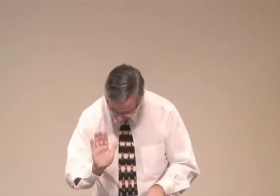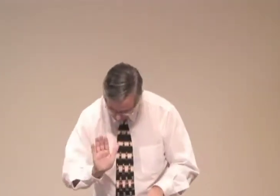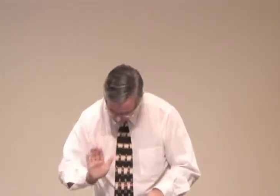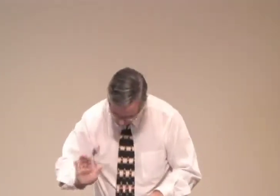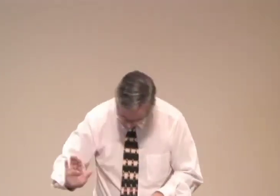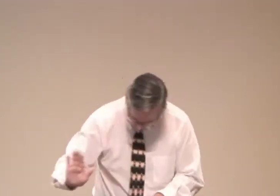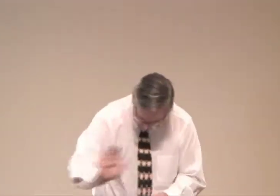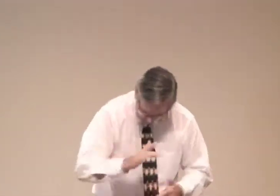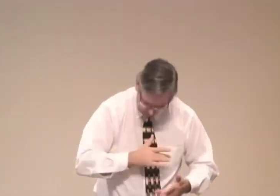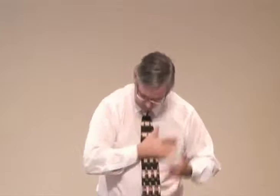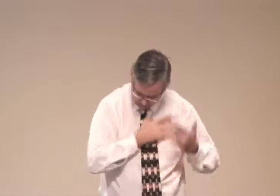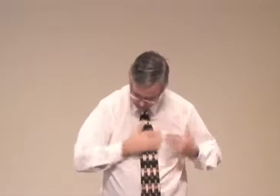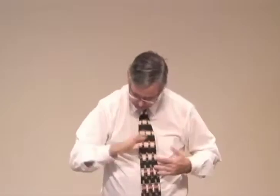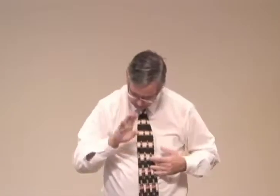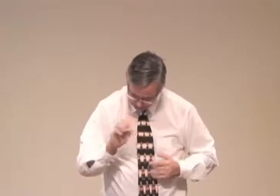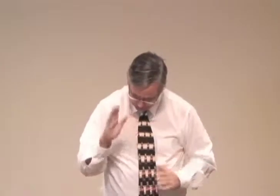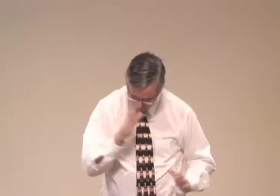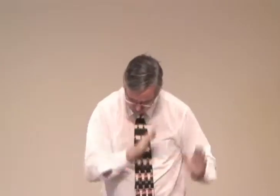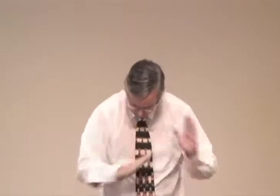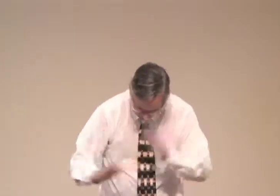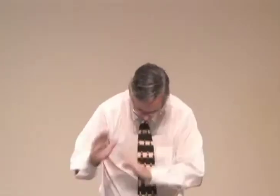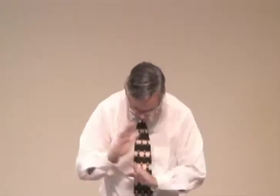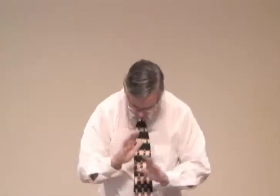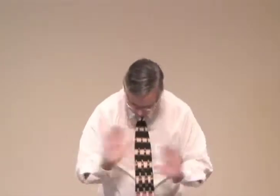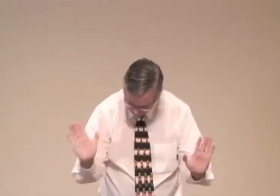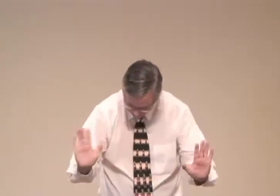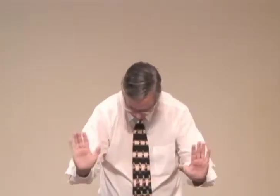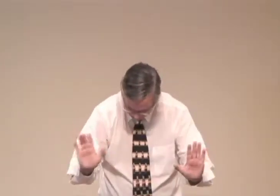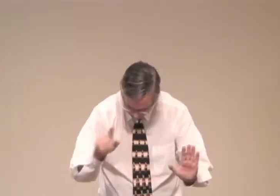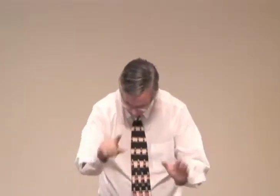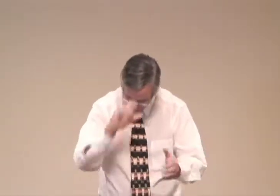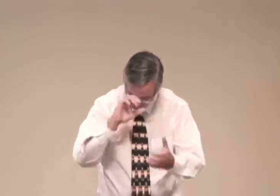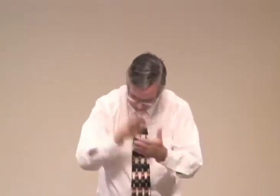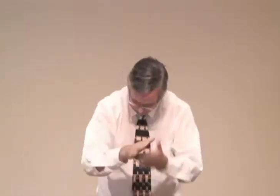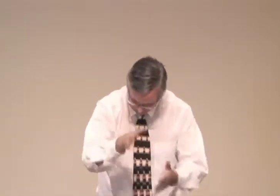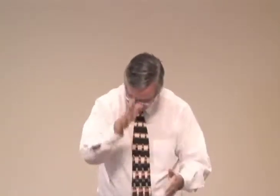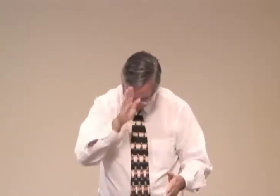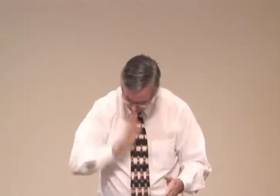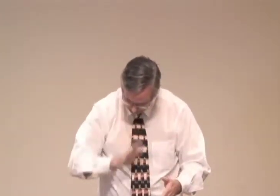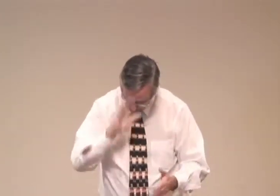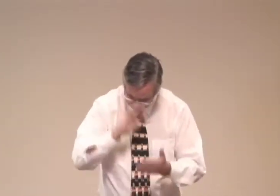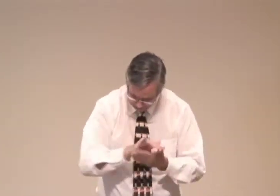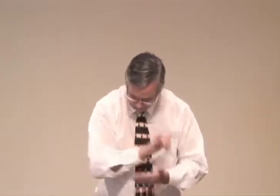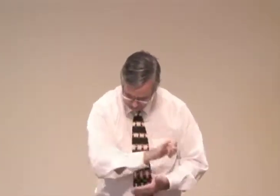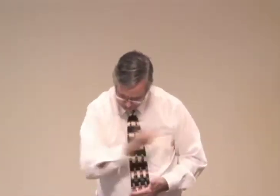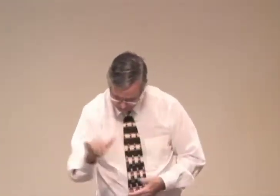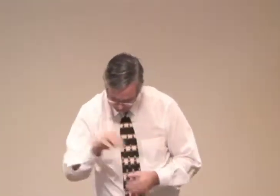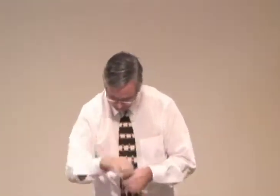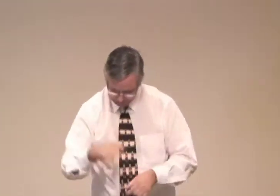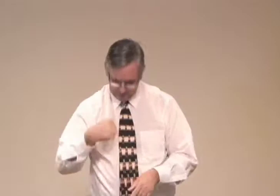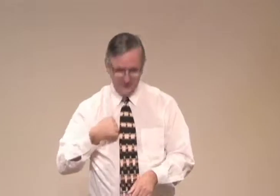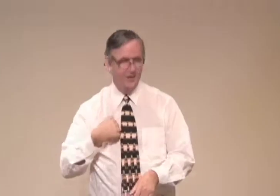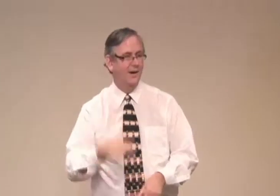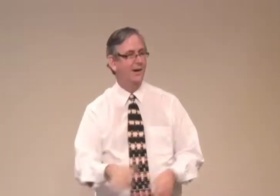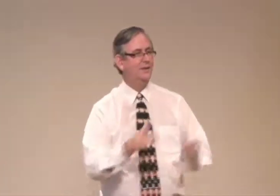And he tells them next, let not your heart be troubled. Ye believe in God, believe also